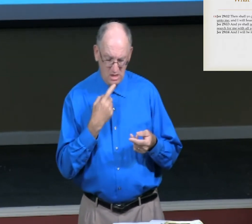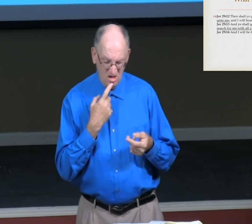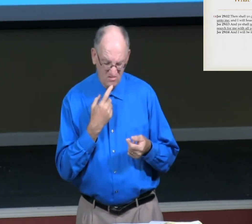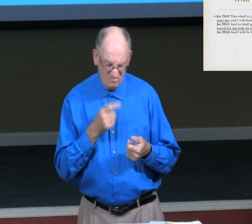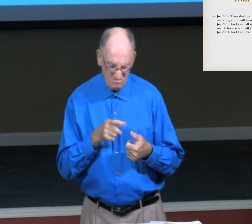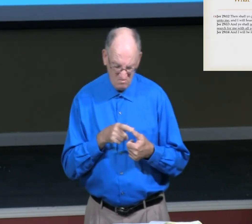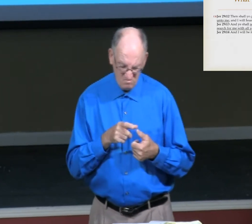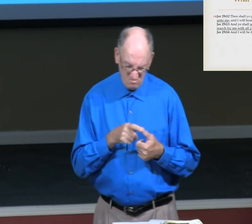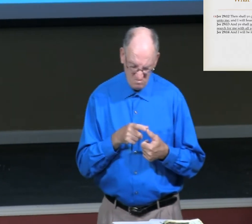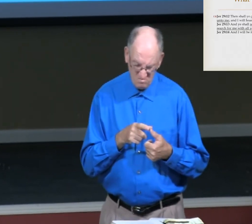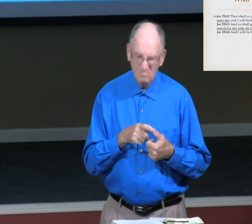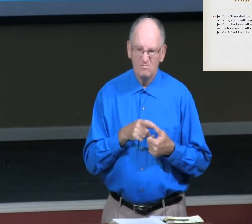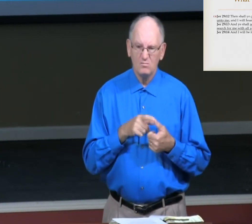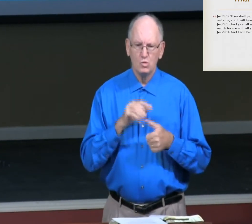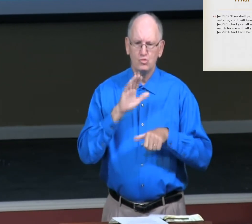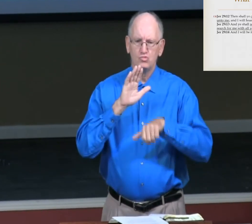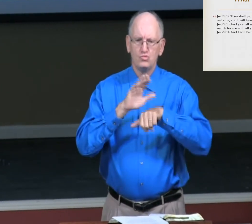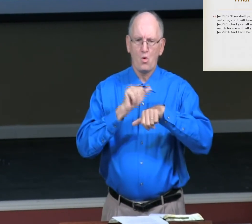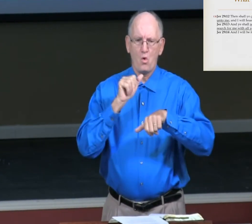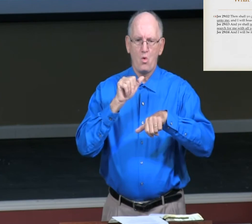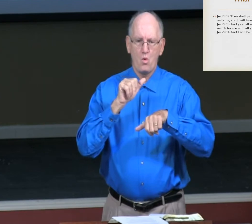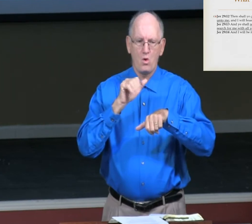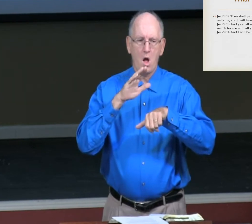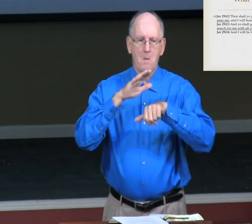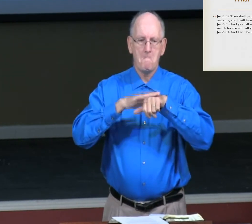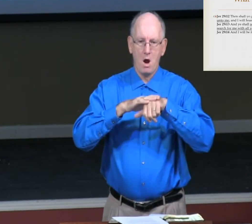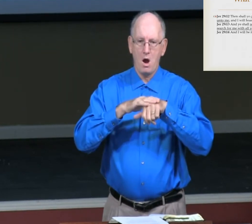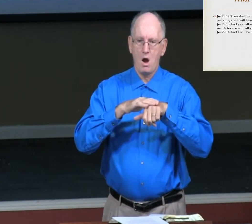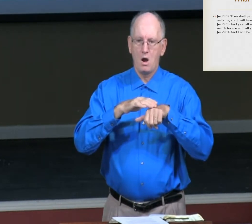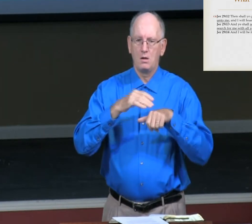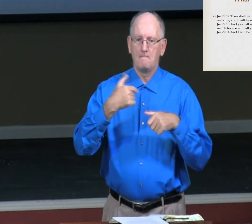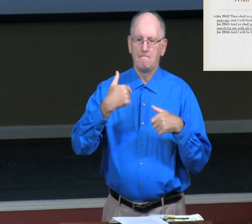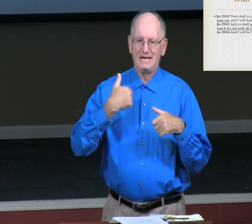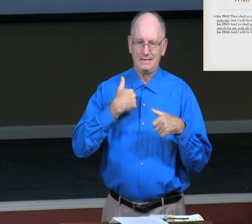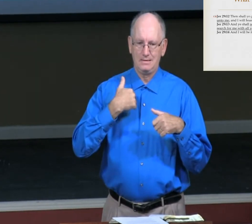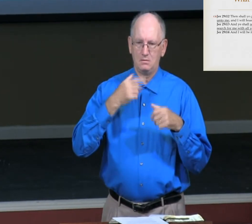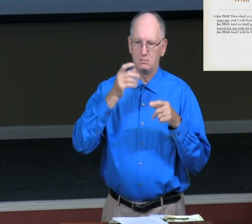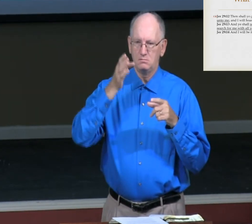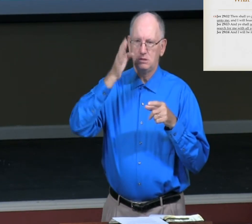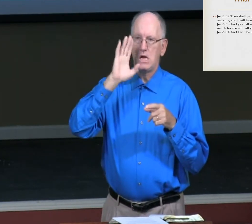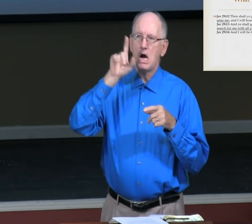So if you notice here, it says, first of all, it says, call upon me.